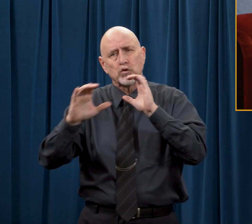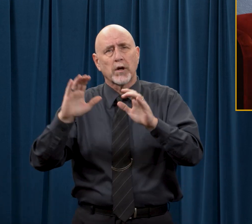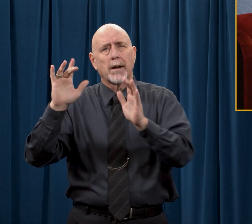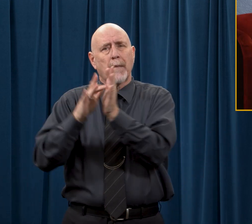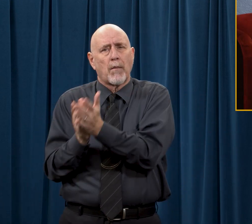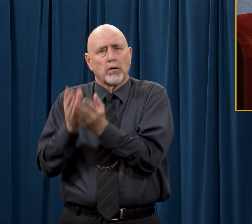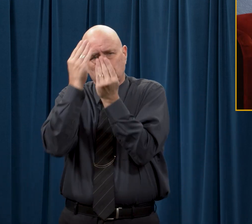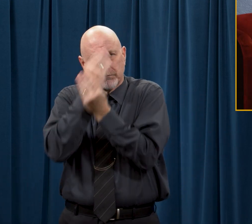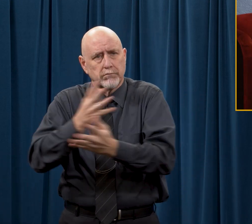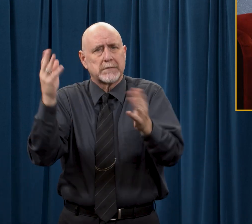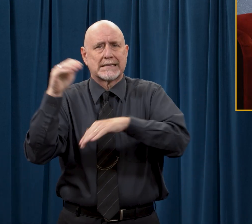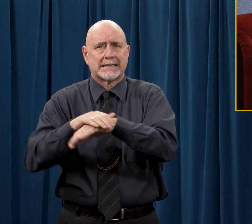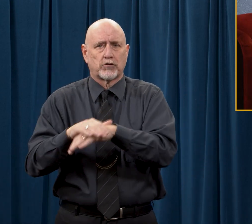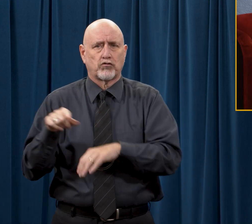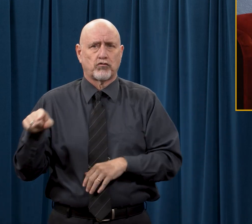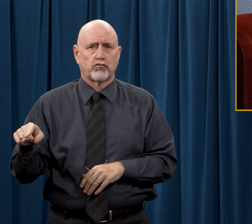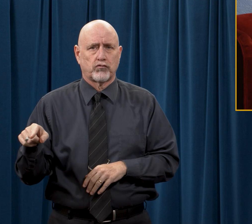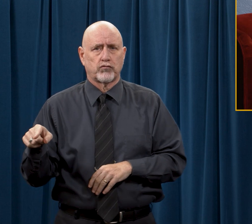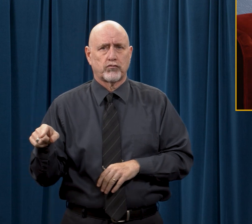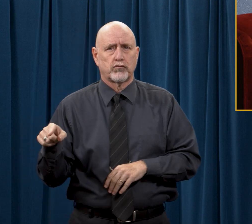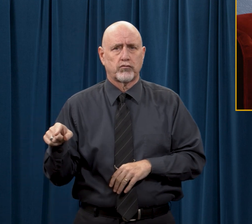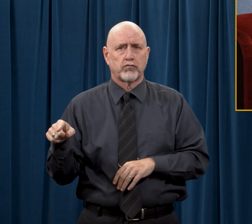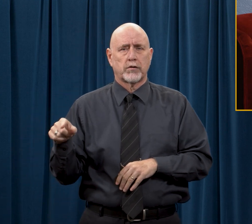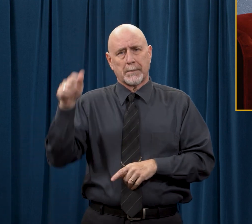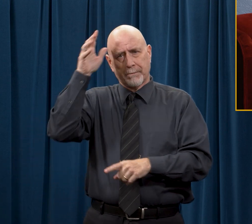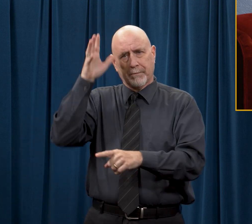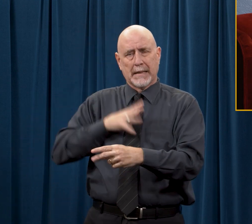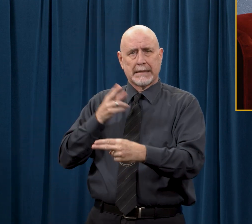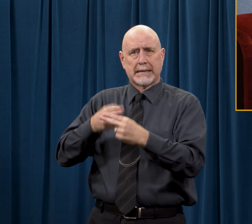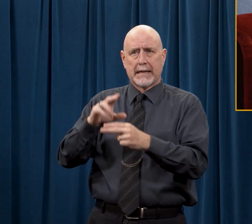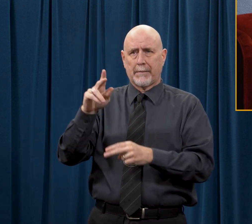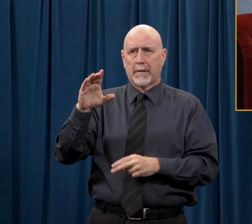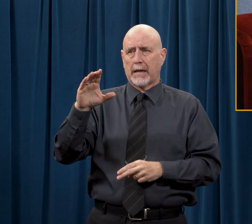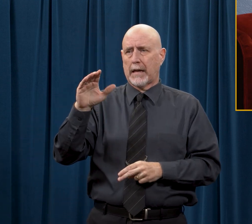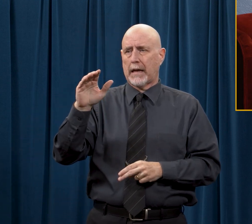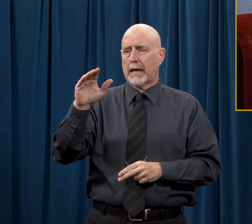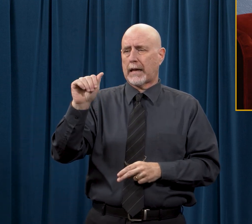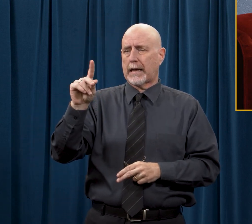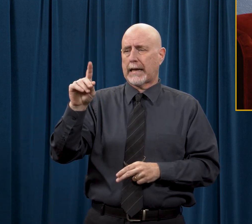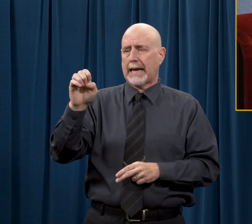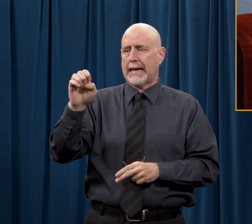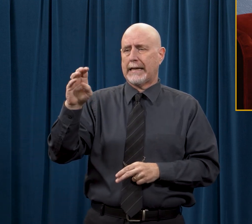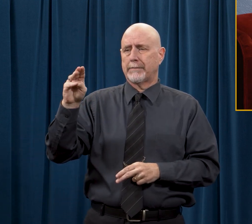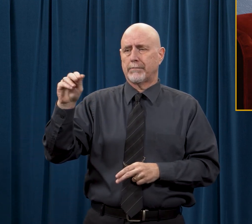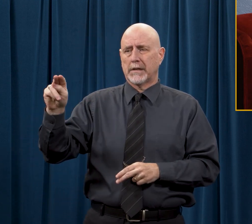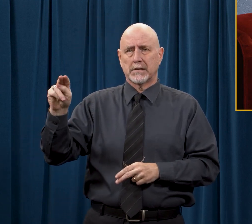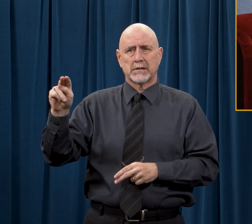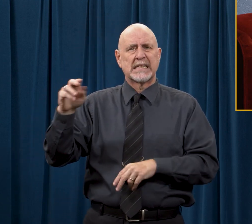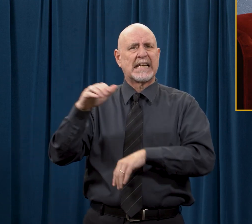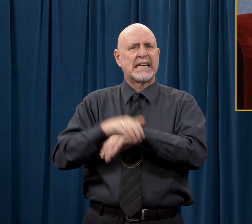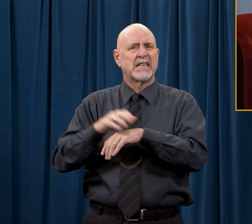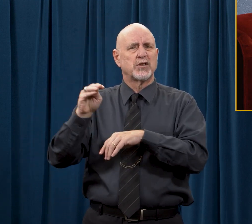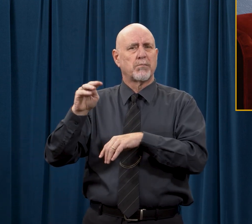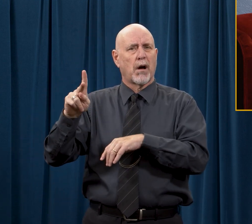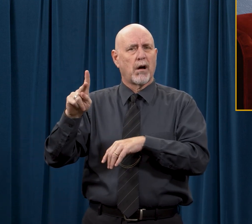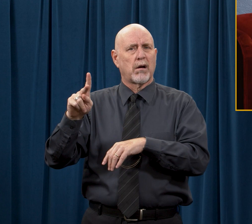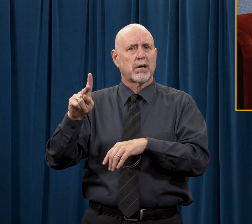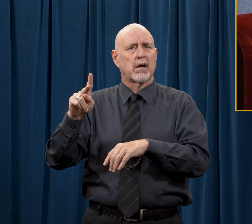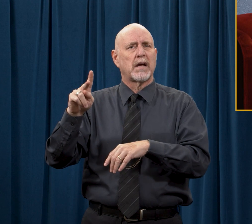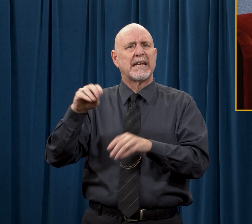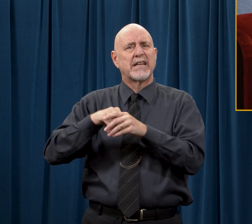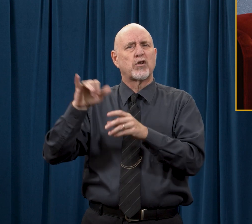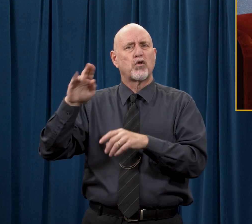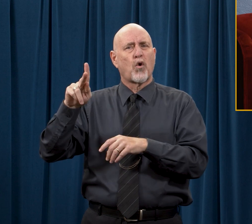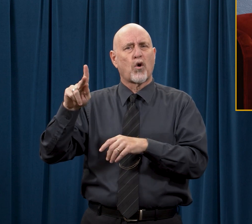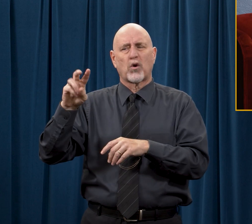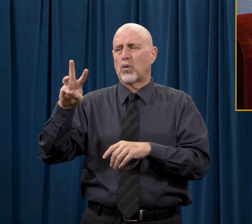to communicate the Bible to people in English. He tells of a man named CAEDMON, an English monk from the monastery at